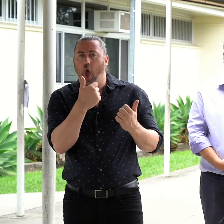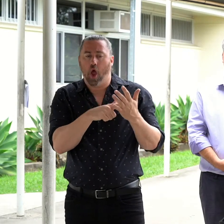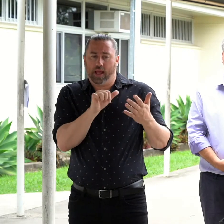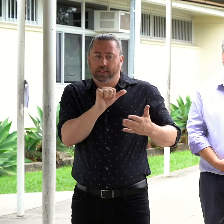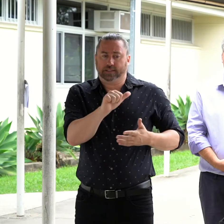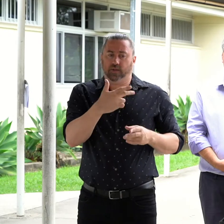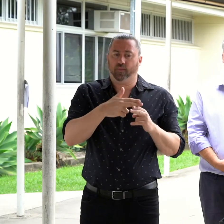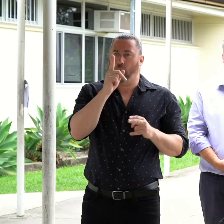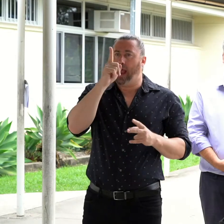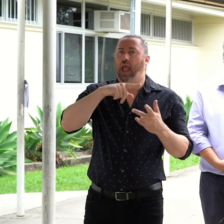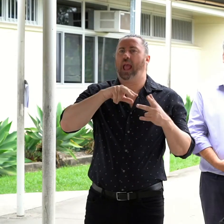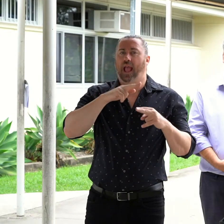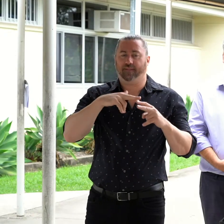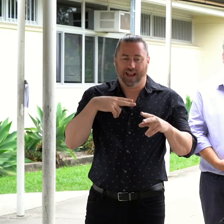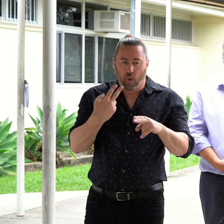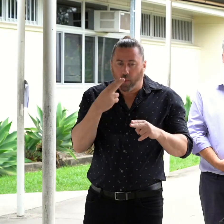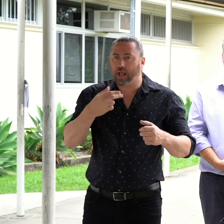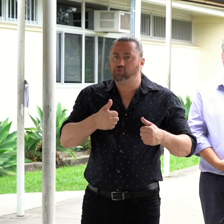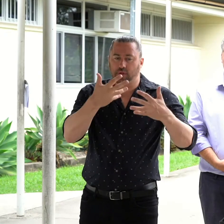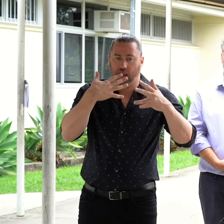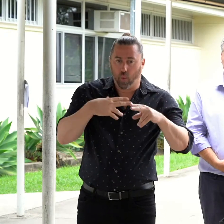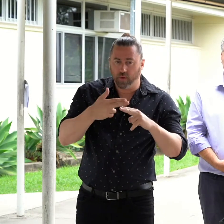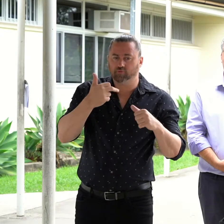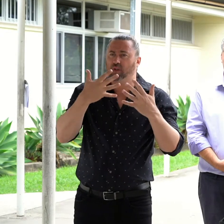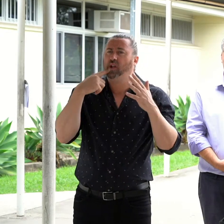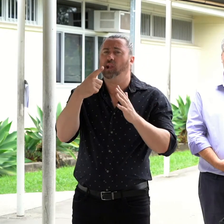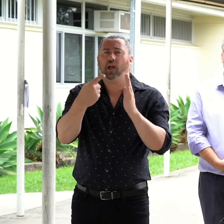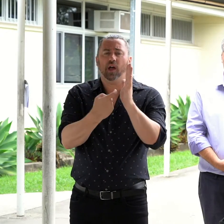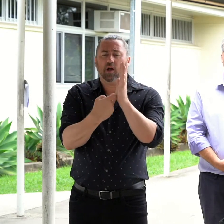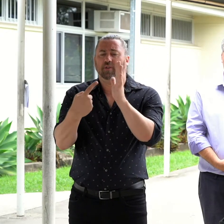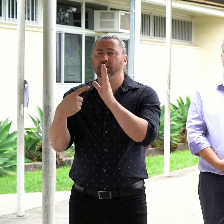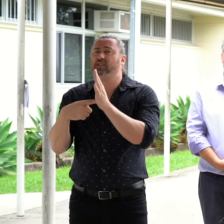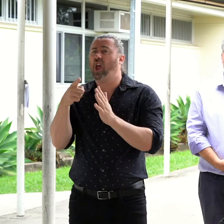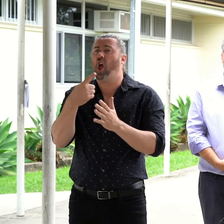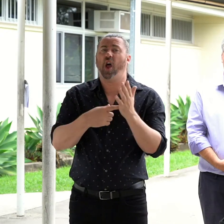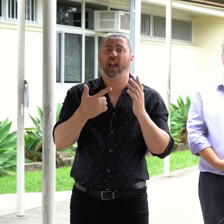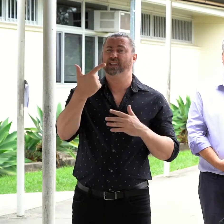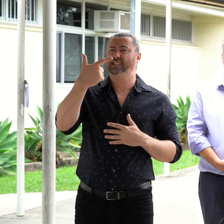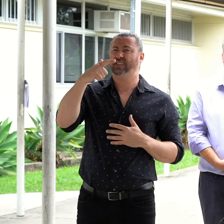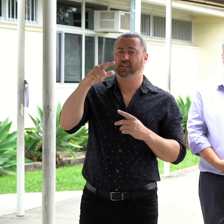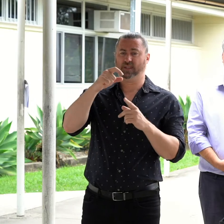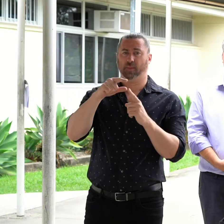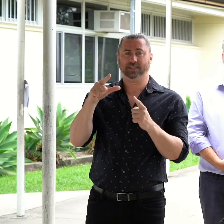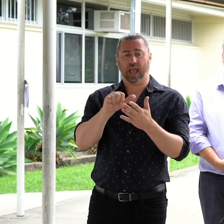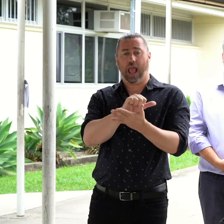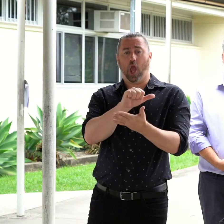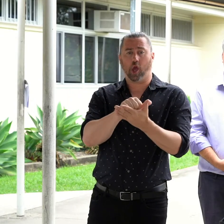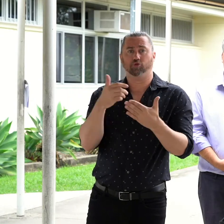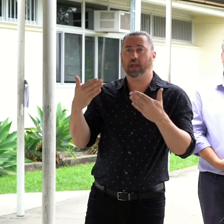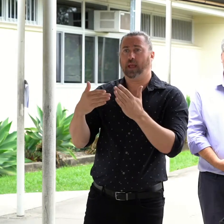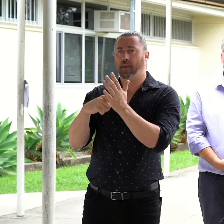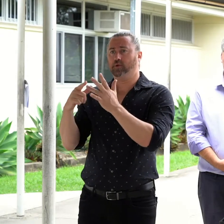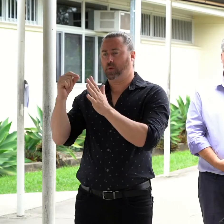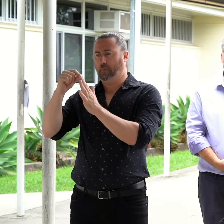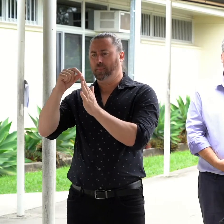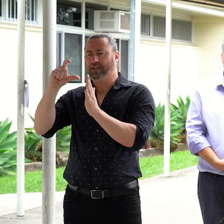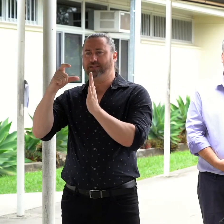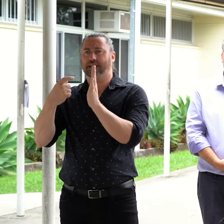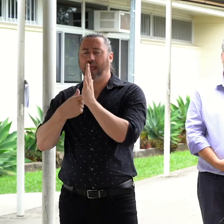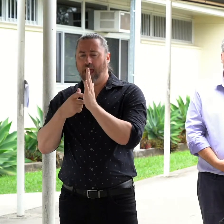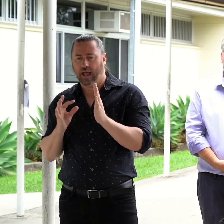of COVID in the community. To put it very roughly, rapid antigen tests are about 70% as effective as PCR. The stage we're in, with 4